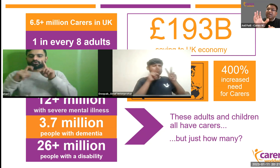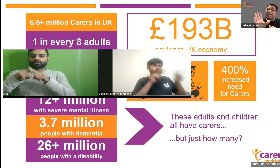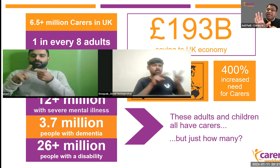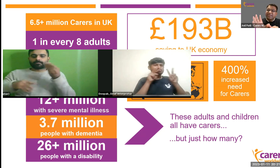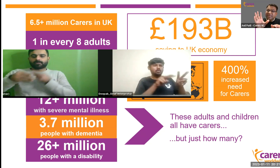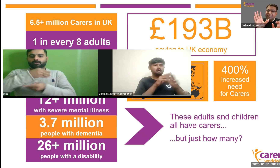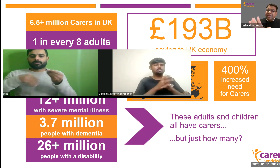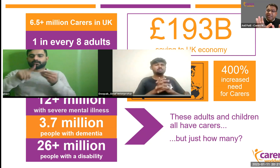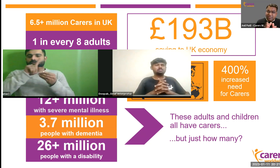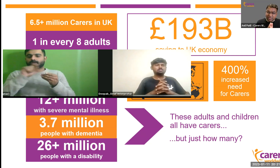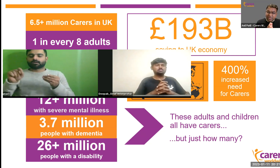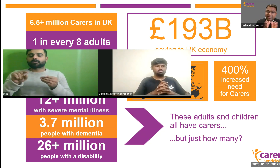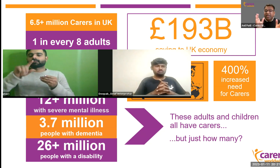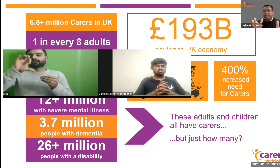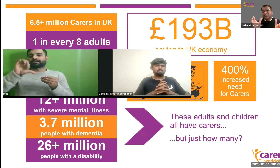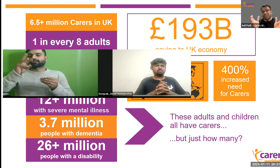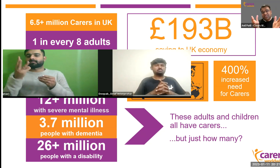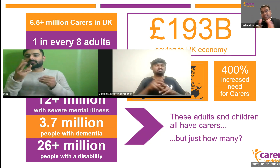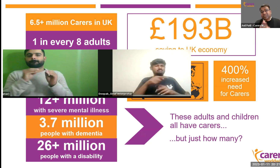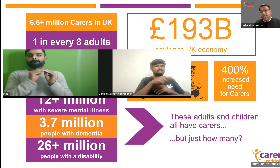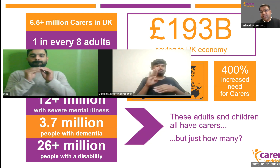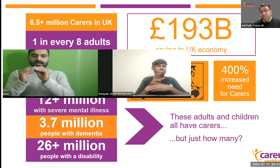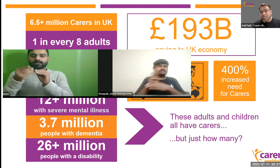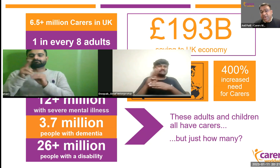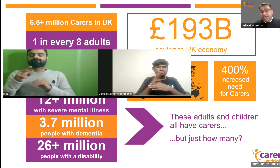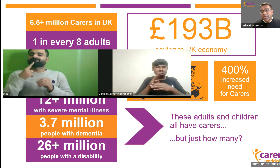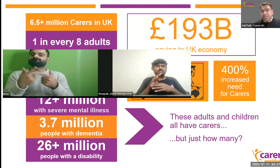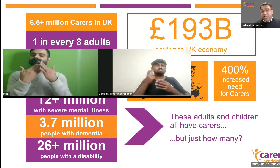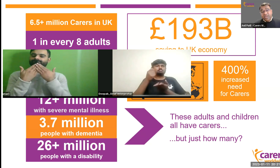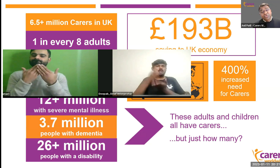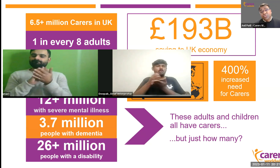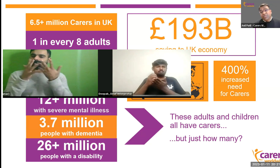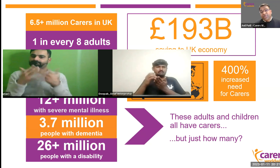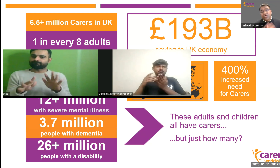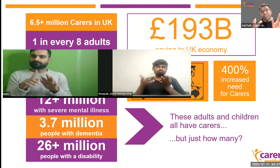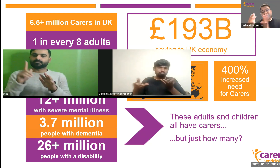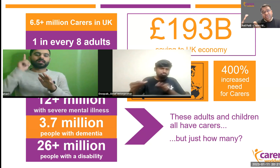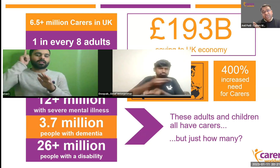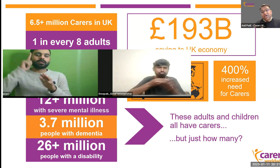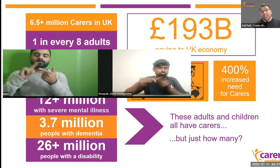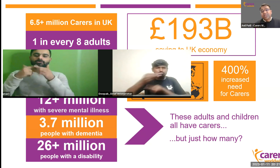is 193 billion. That is the study done by London